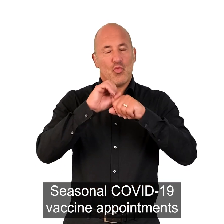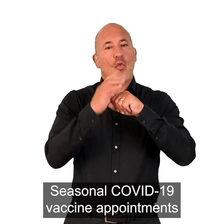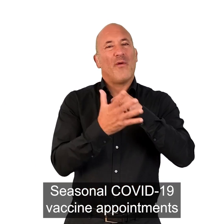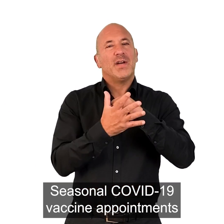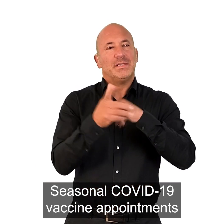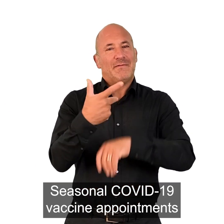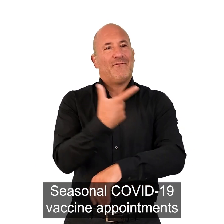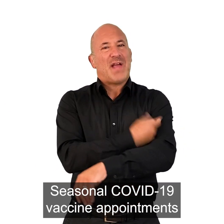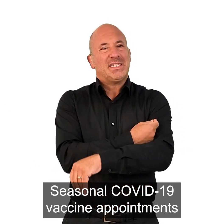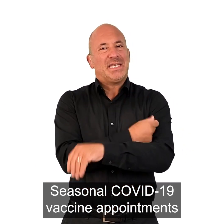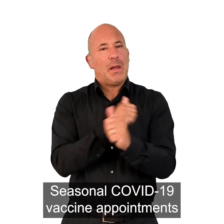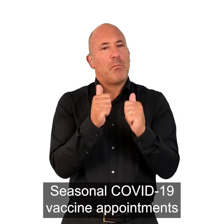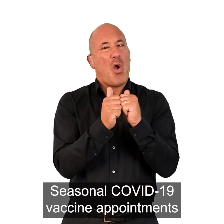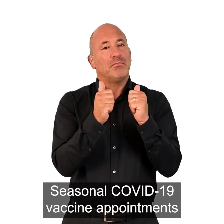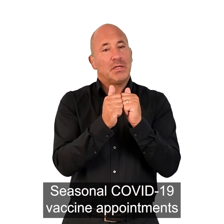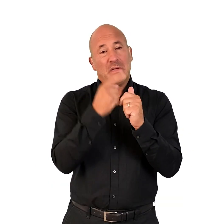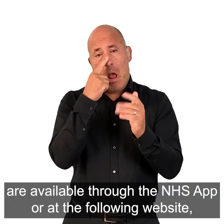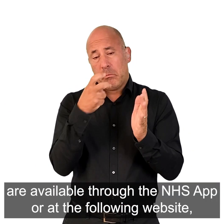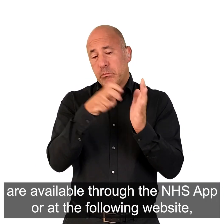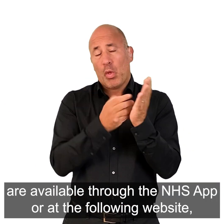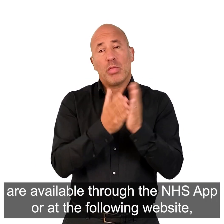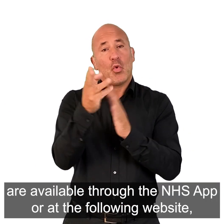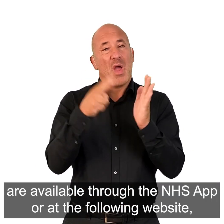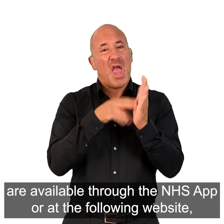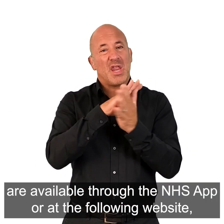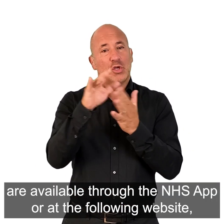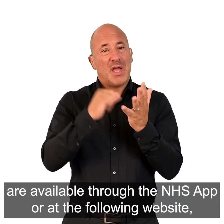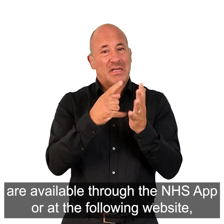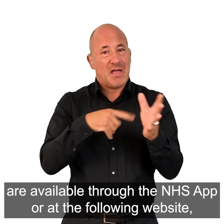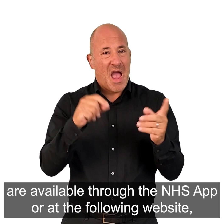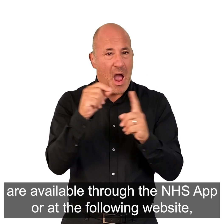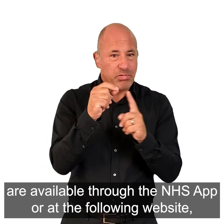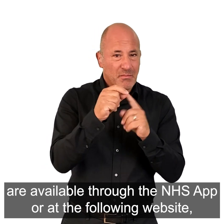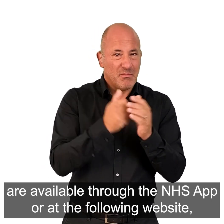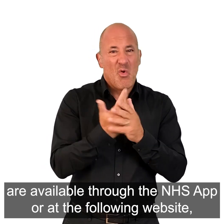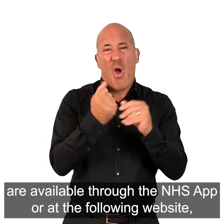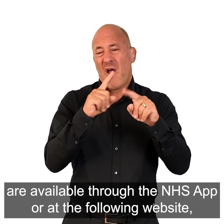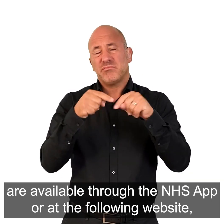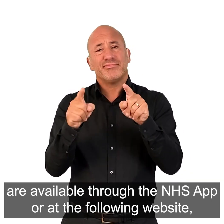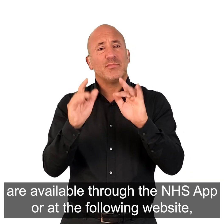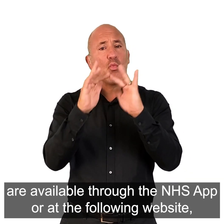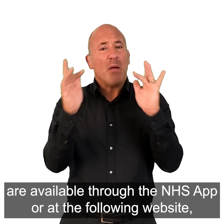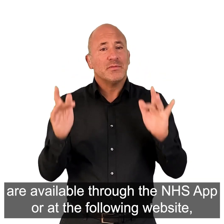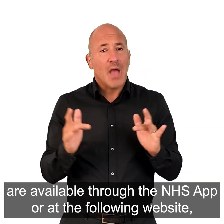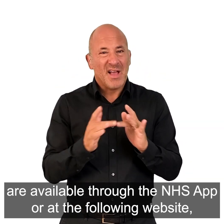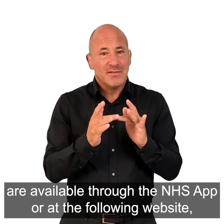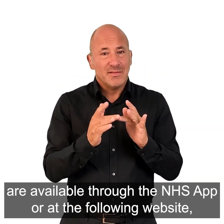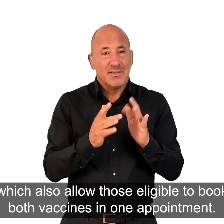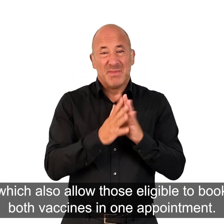Seasonal COVID-19 vaccine appointments are available through the NHS app or at the following website,